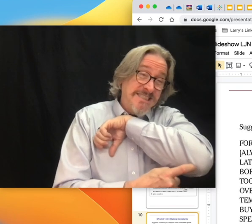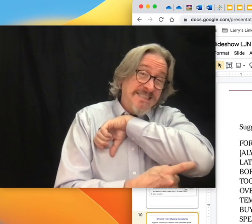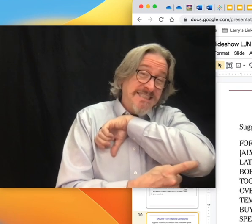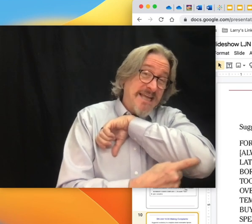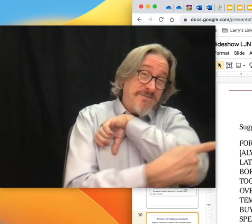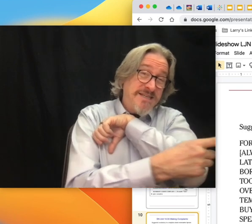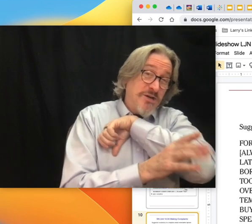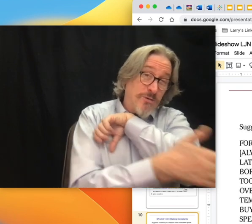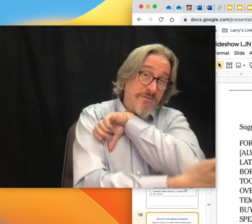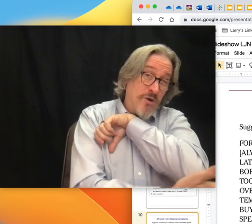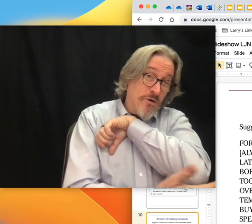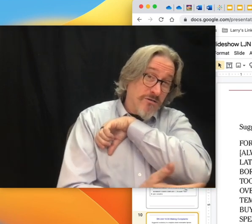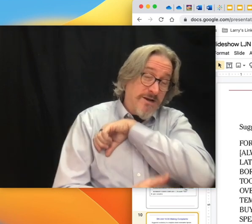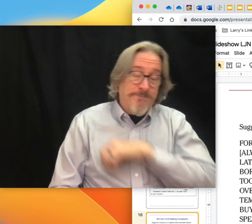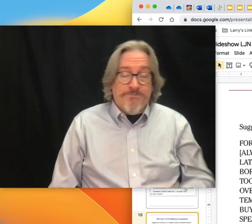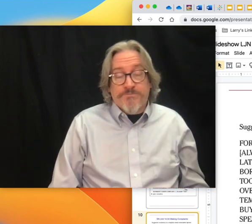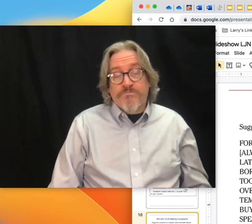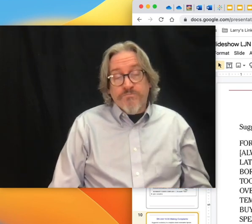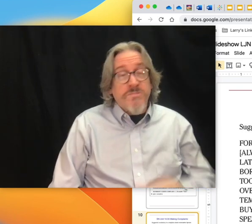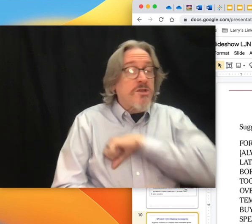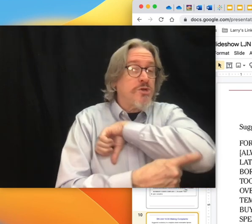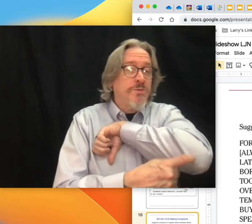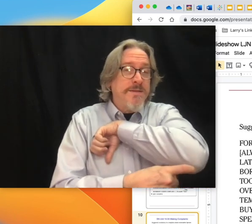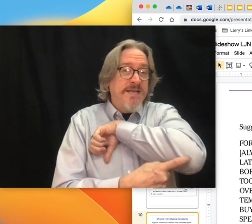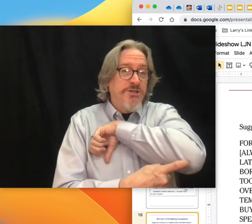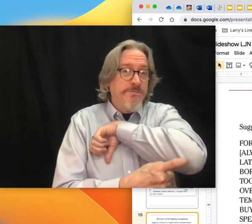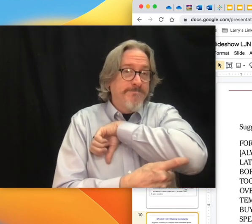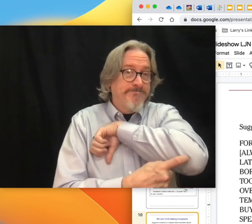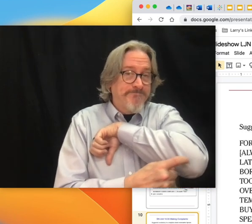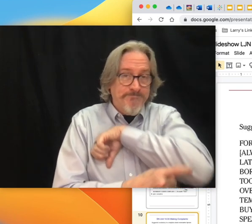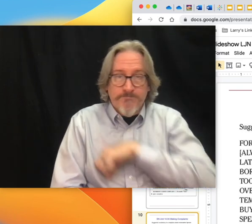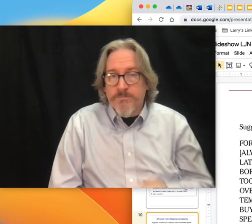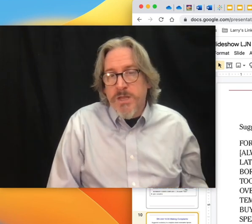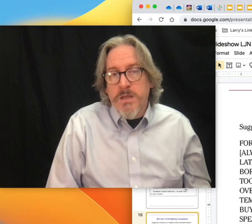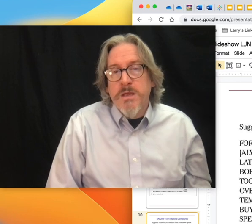right? Tempted to go around the corner, right? So temptation.